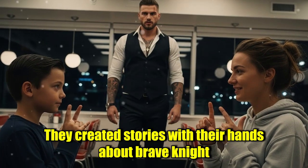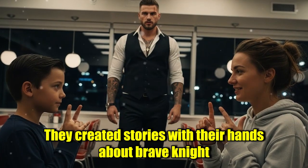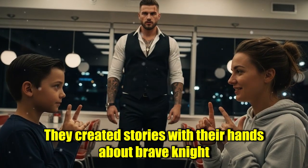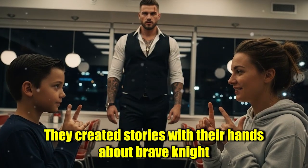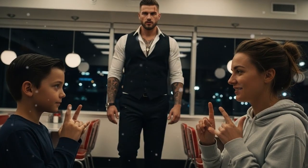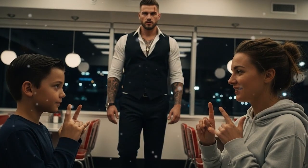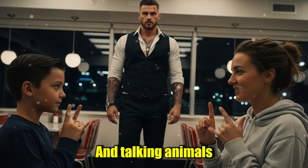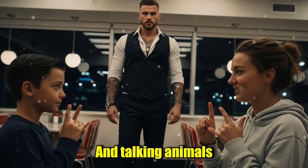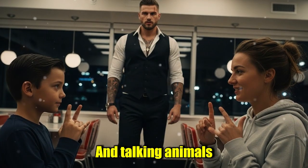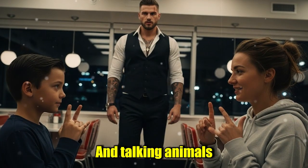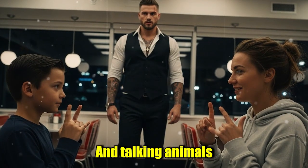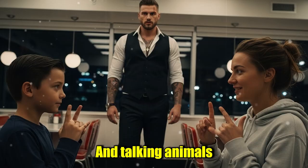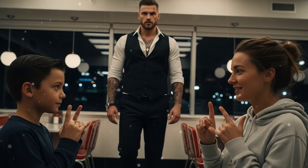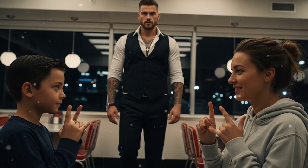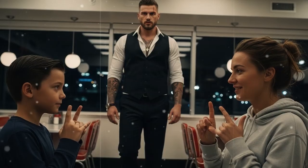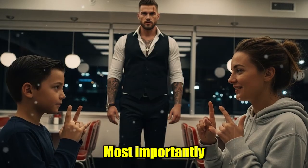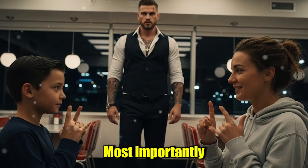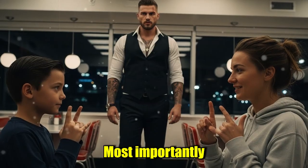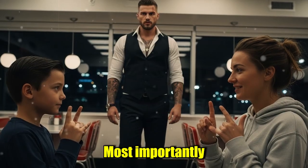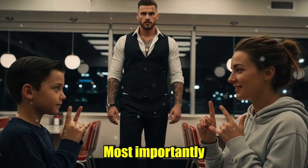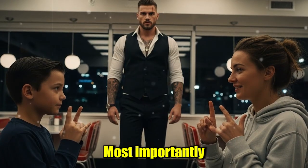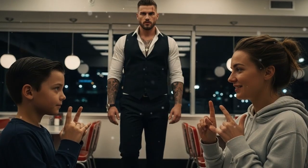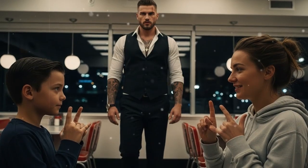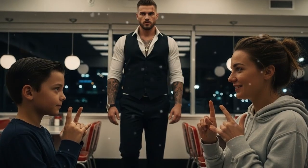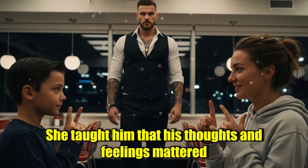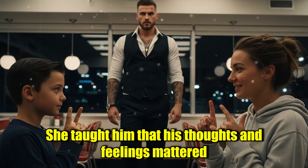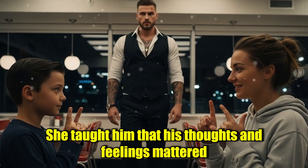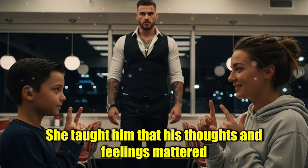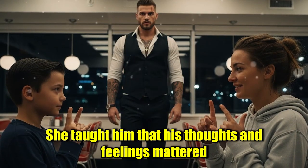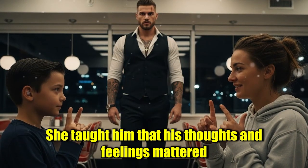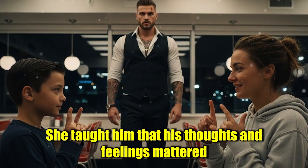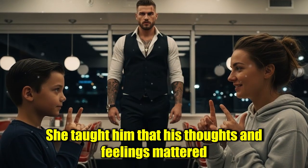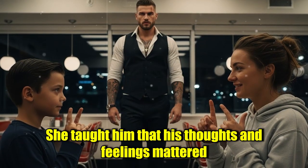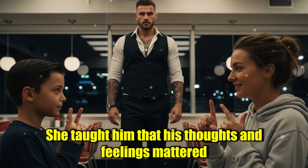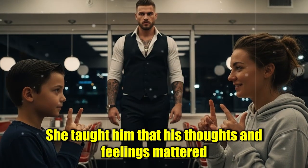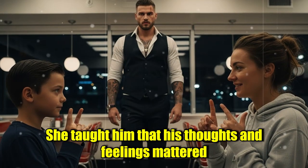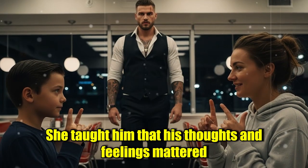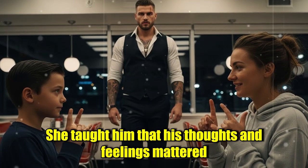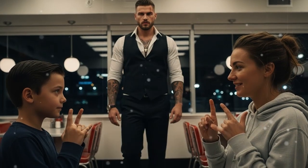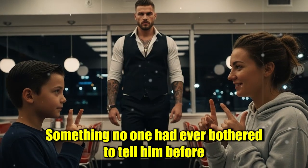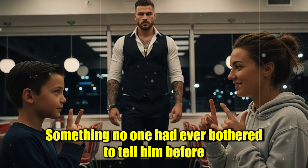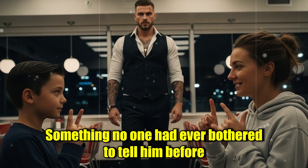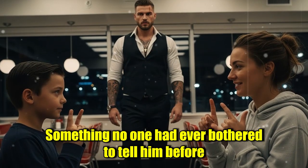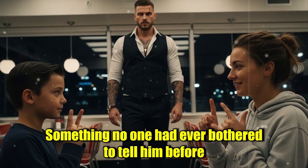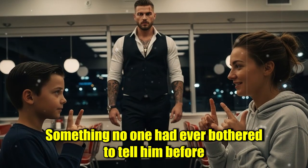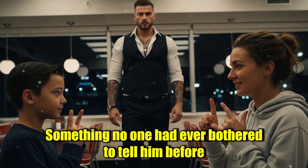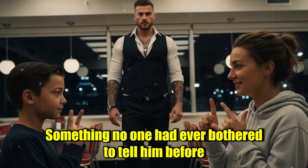brave knights and talking animals. Most importantly, she taught him that his thoughts and feelings mattered, something no one had